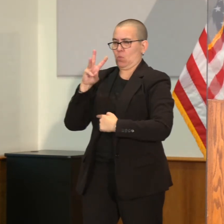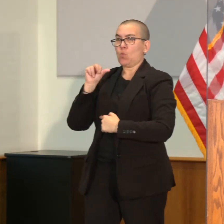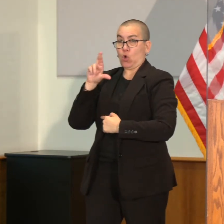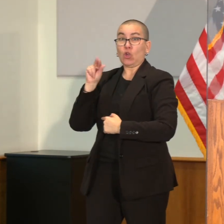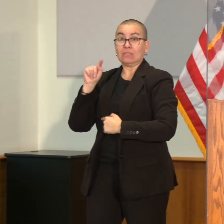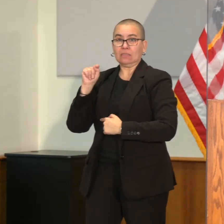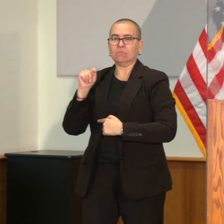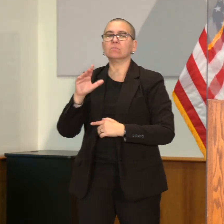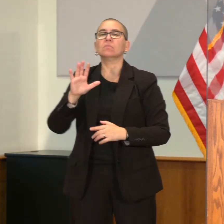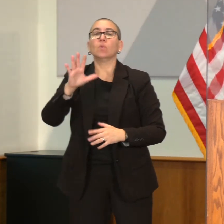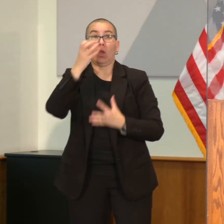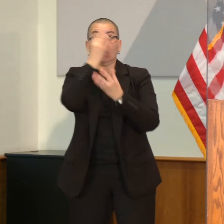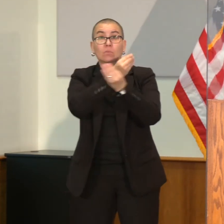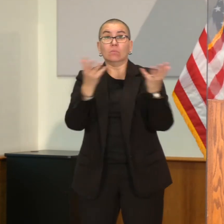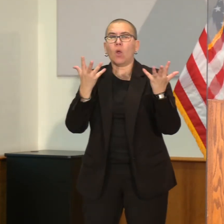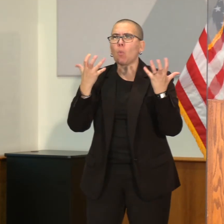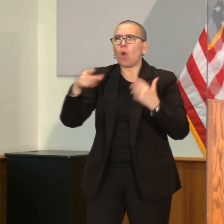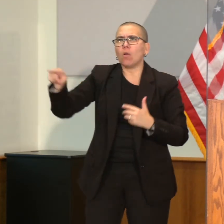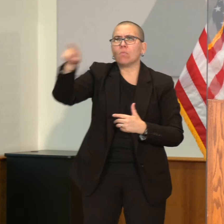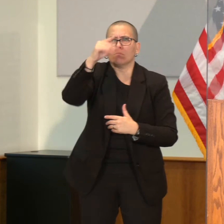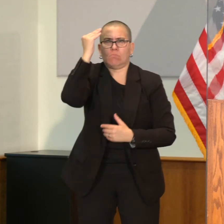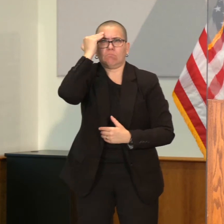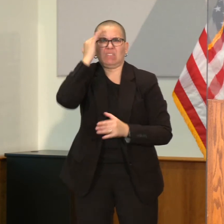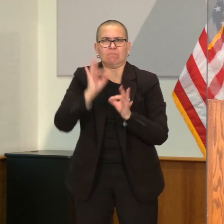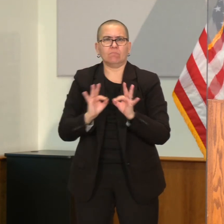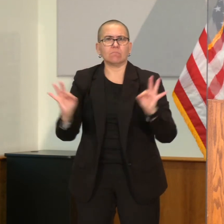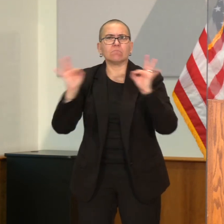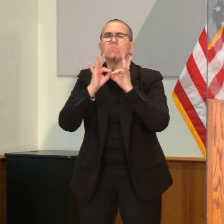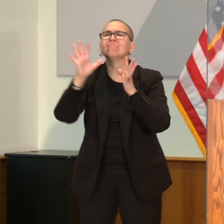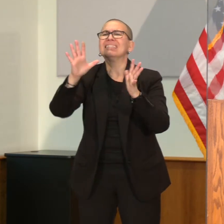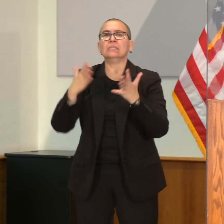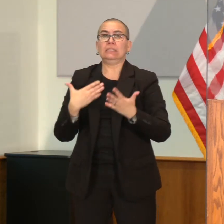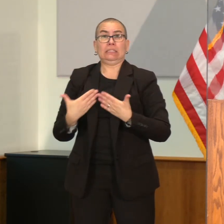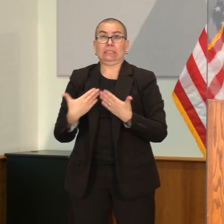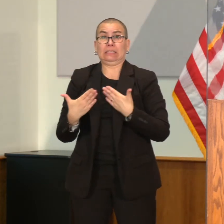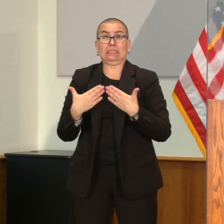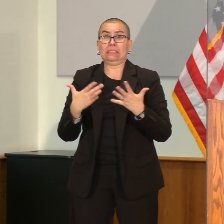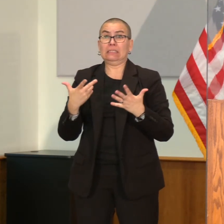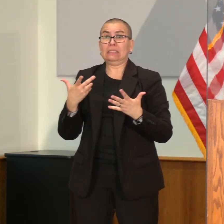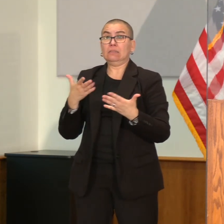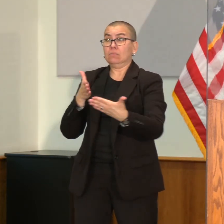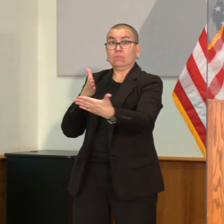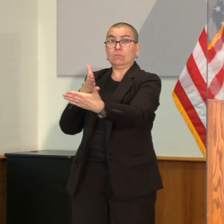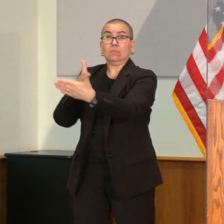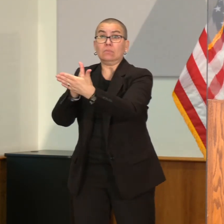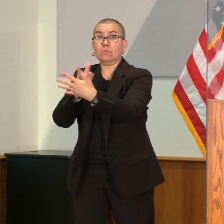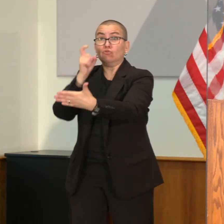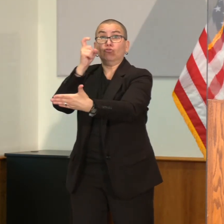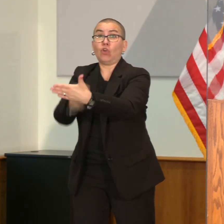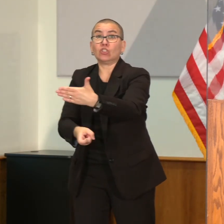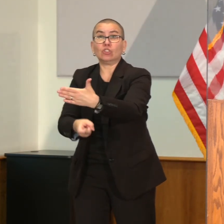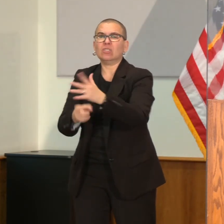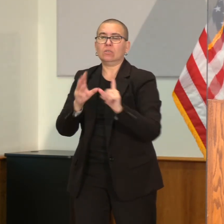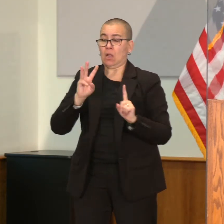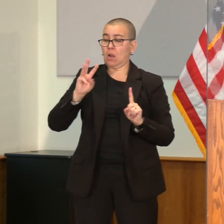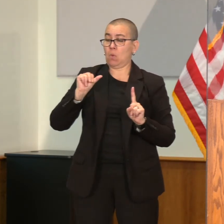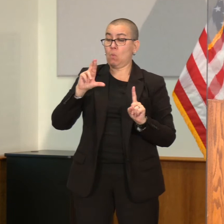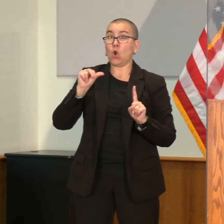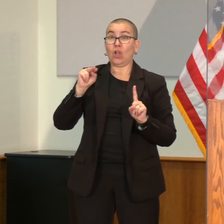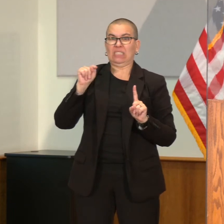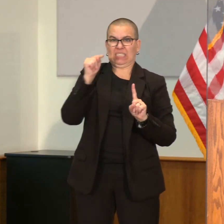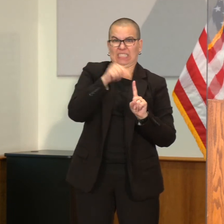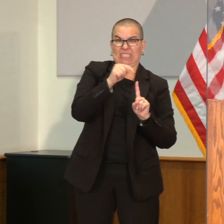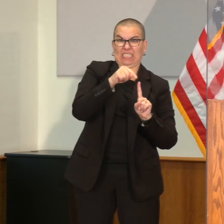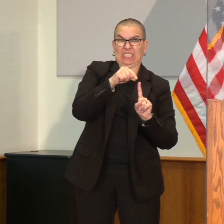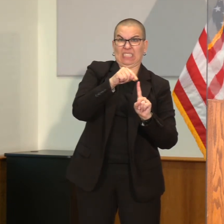to note that. Regardless of what the underlying charge was for, that is the fact, that it was for a failure to appear. And the work that